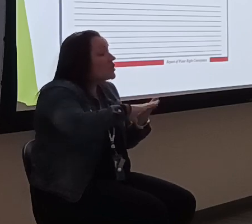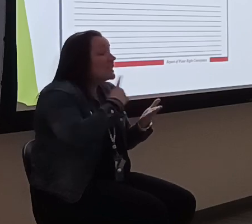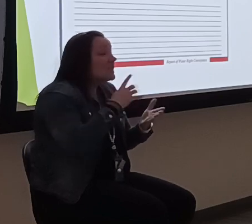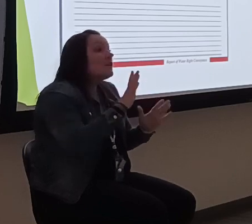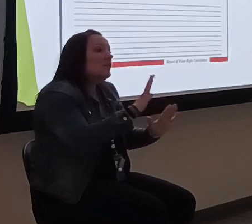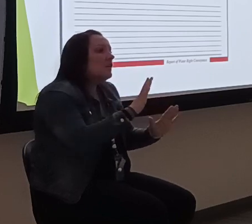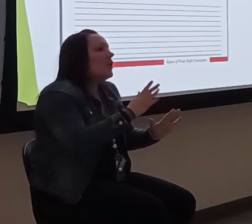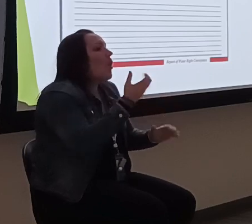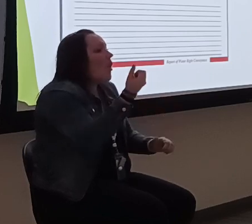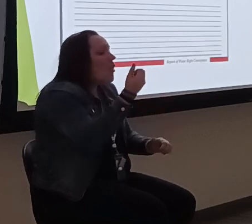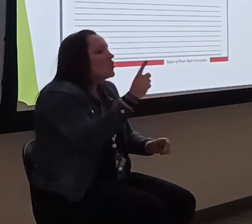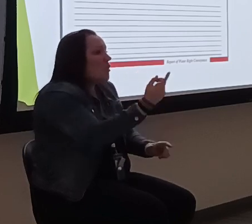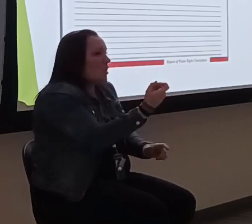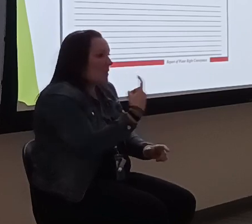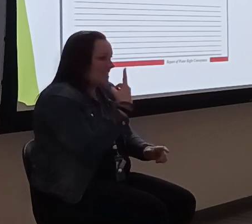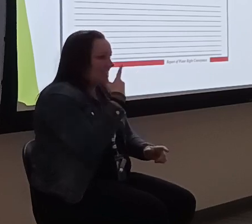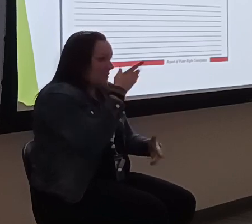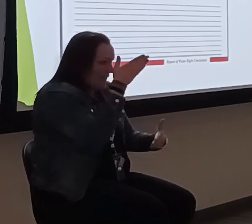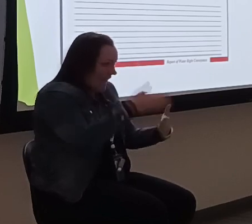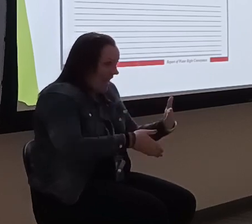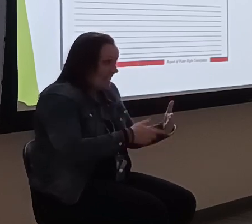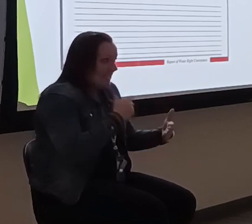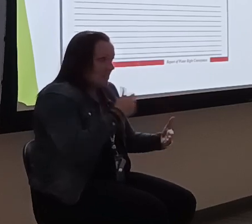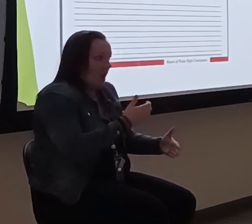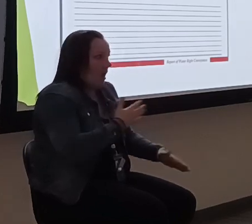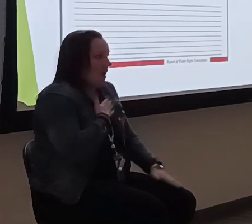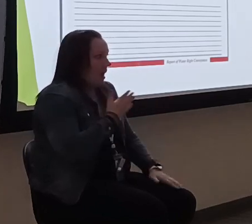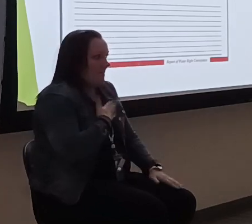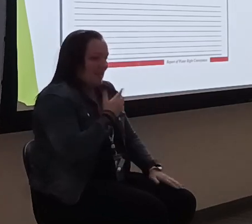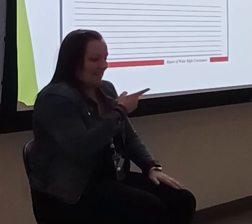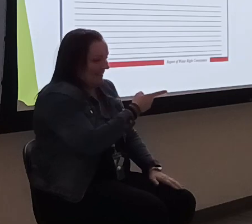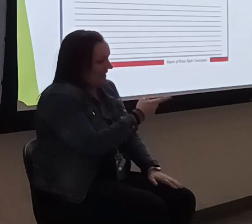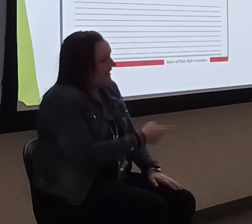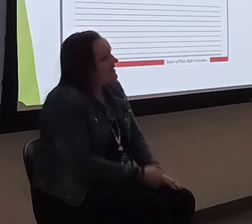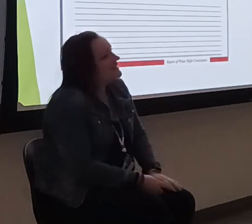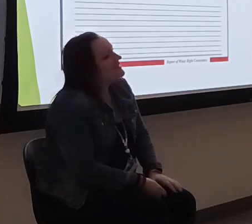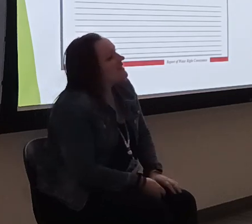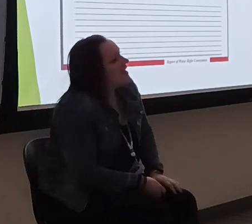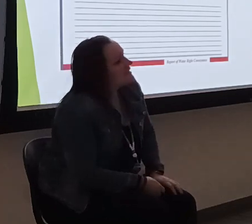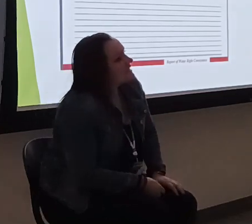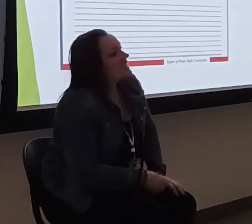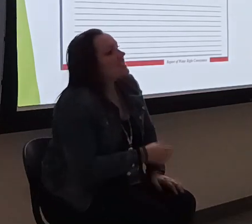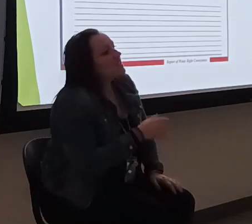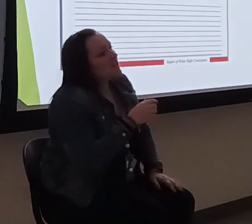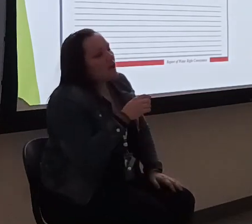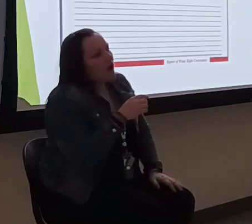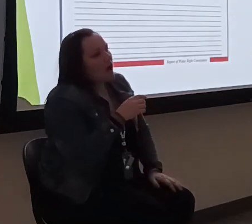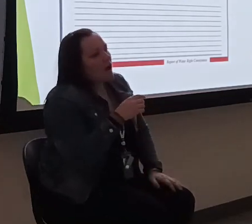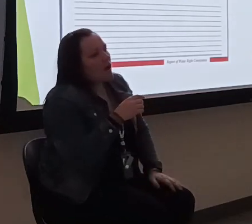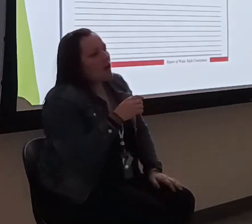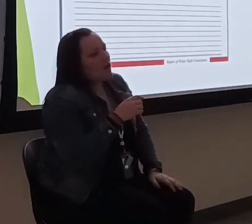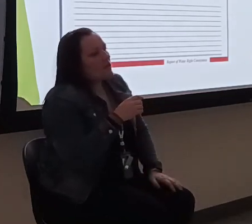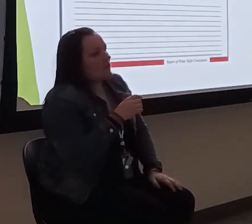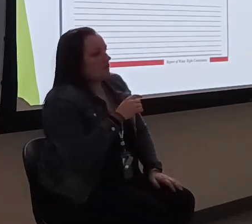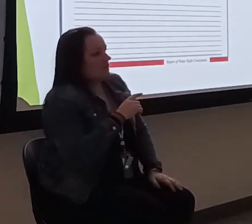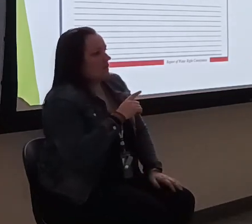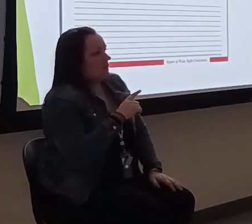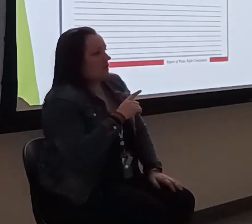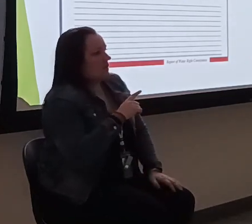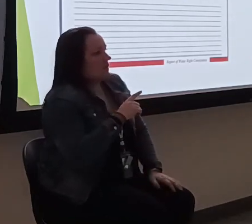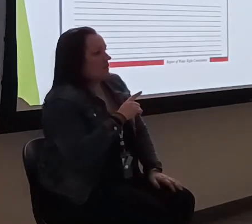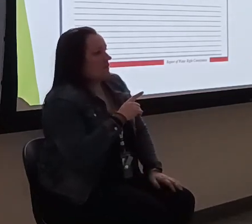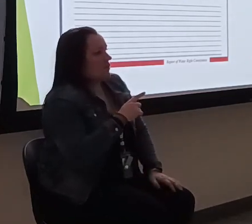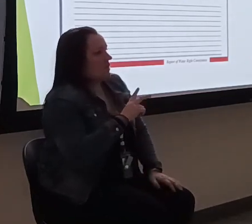So this is the portion form. We'll look at an instance where you would use a portion form and an instance where you would use a 100%